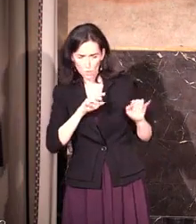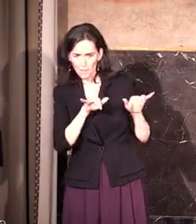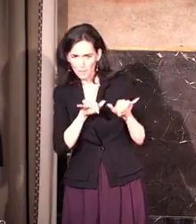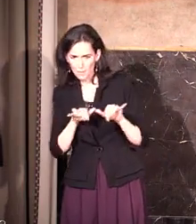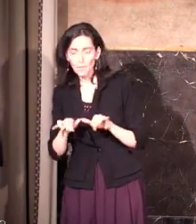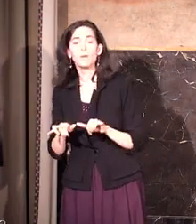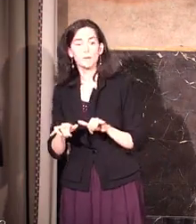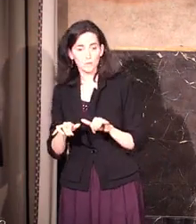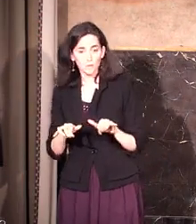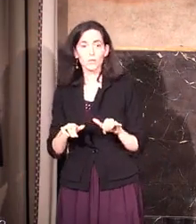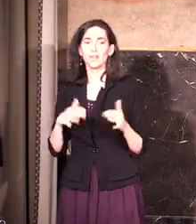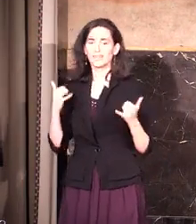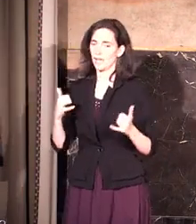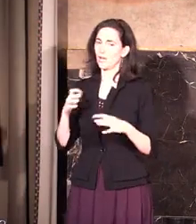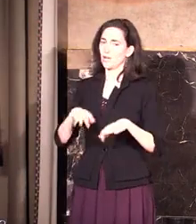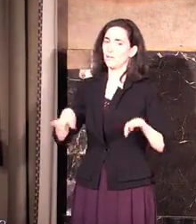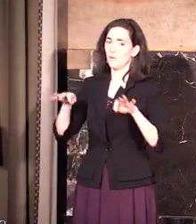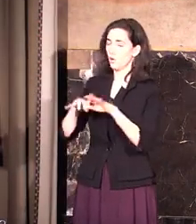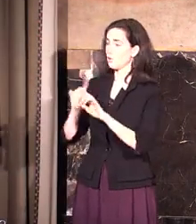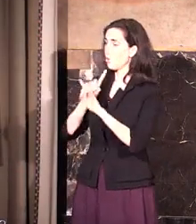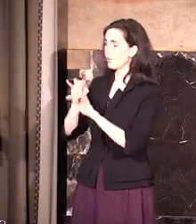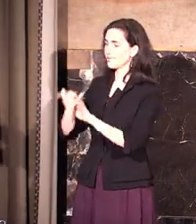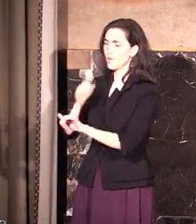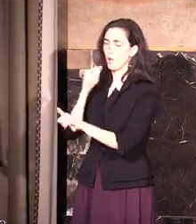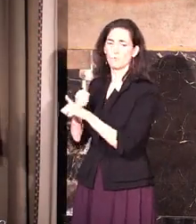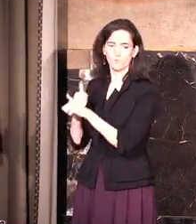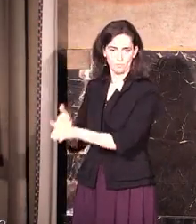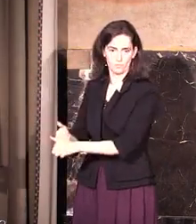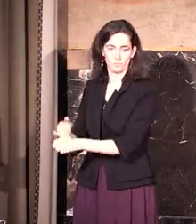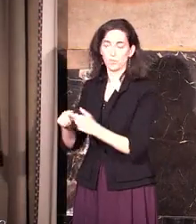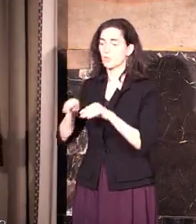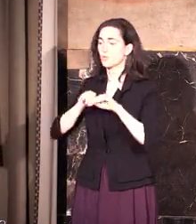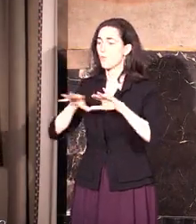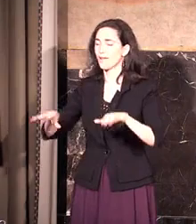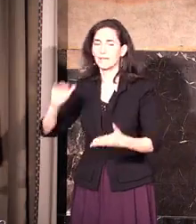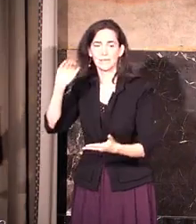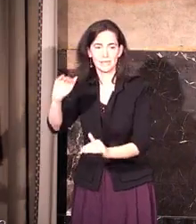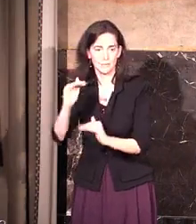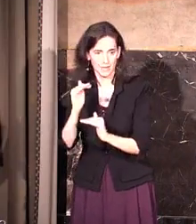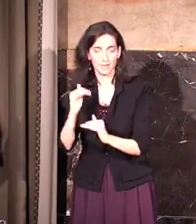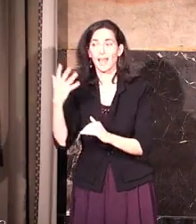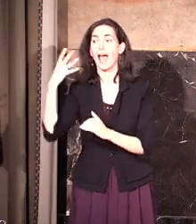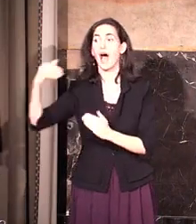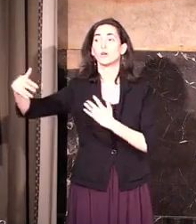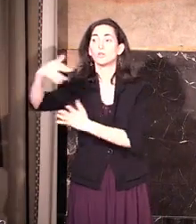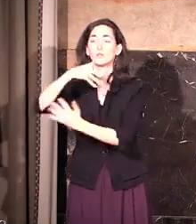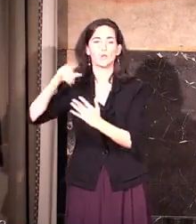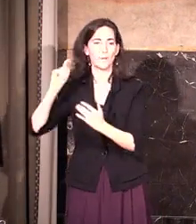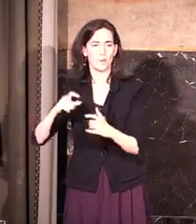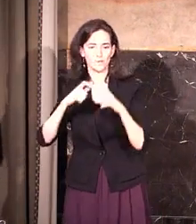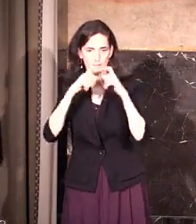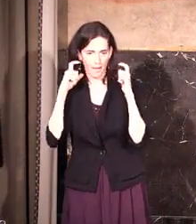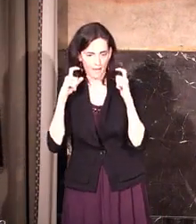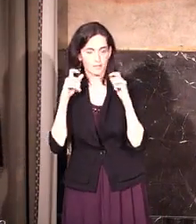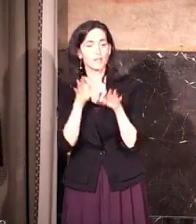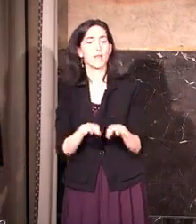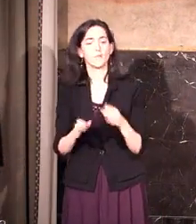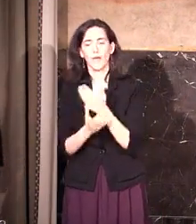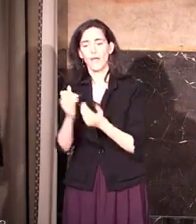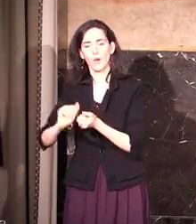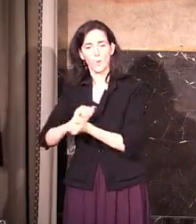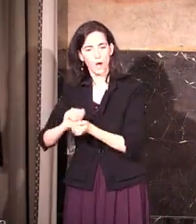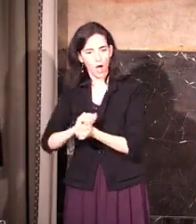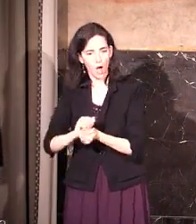reduce the spread by doing things like wearing a mask when you're in public, by making sure that you're washing your hands and doing all